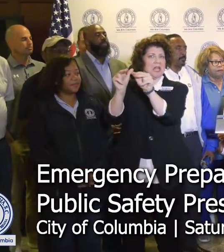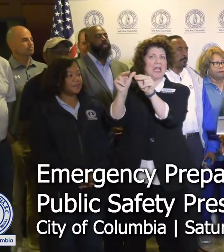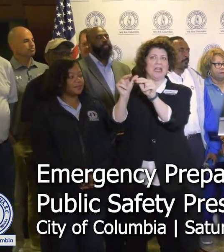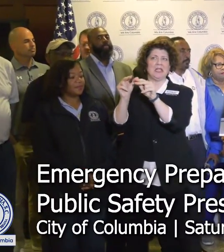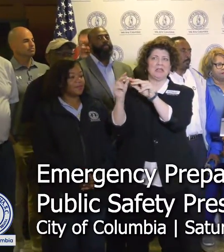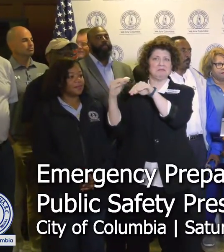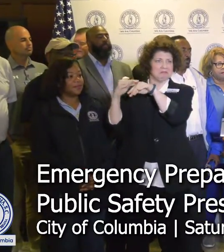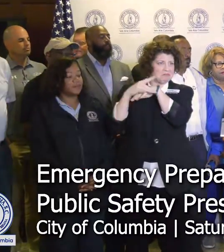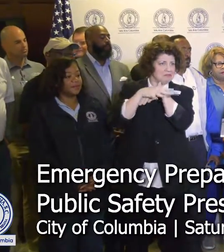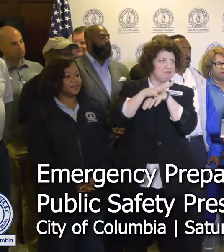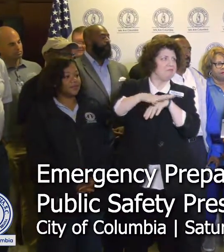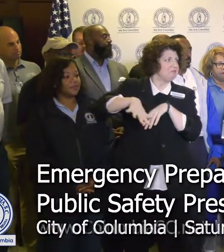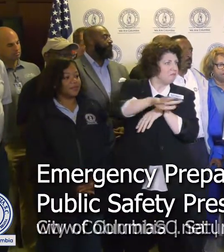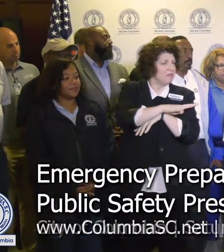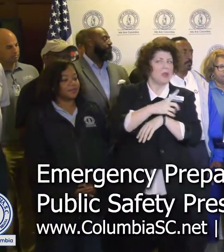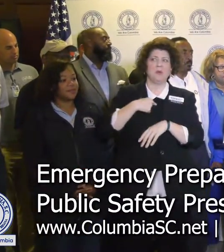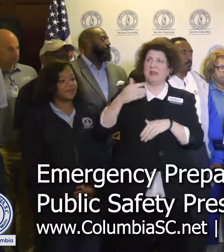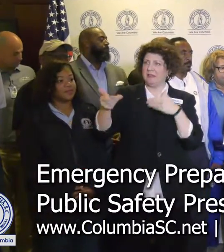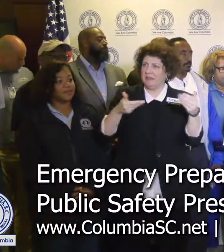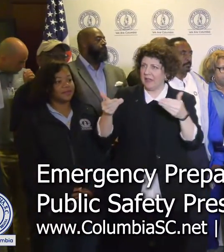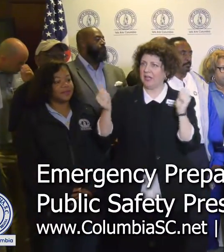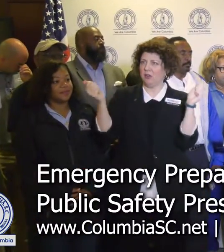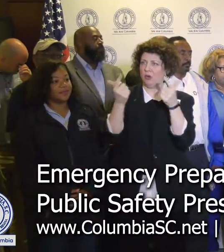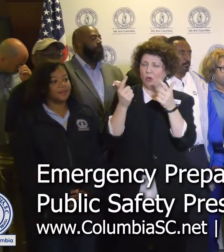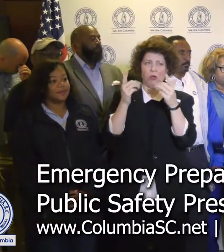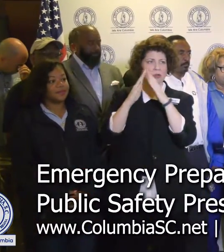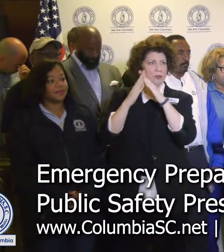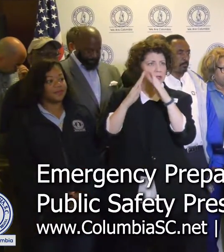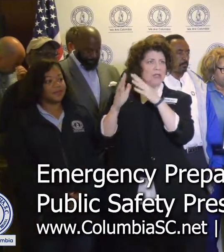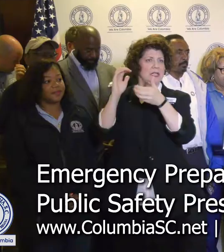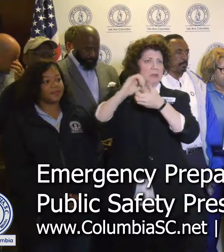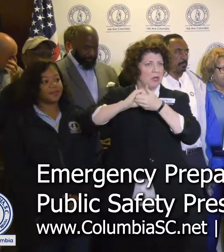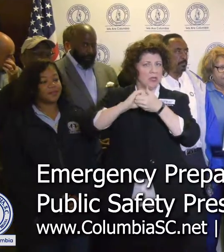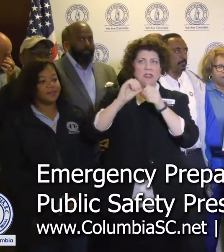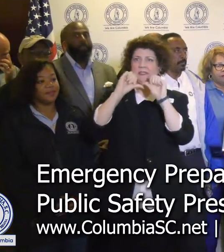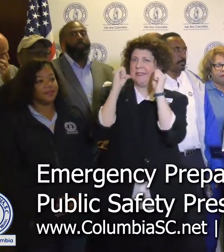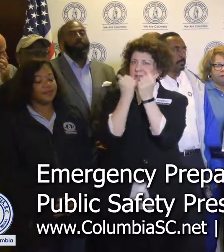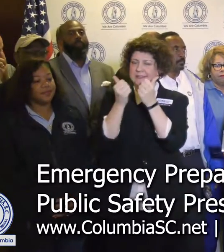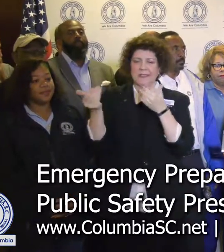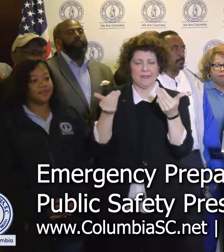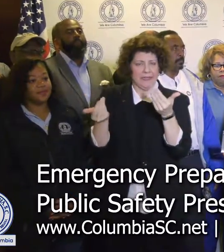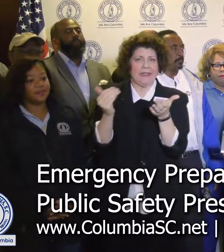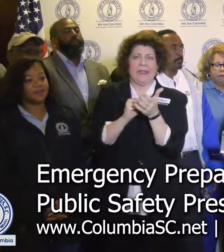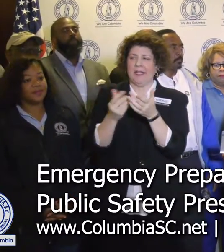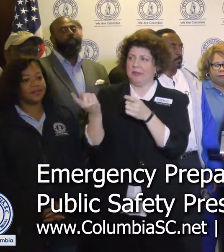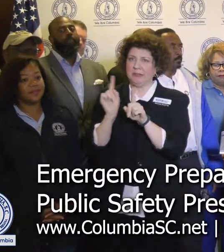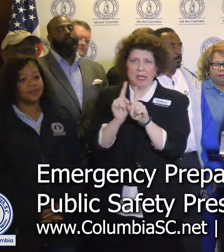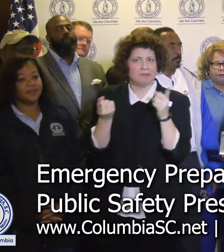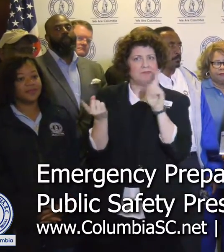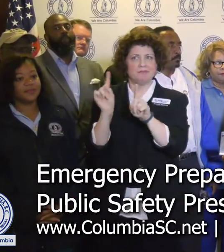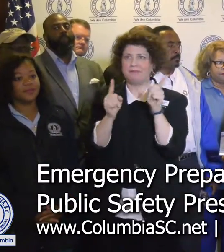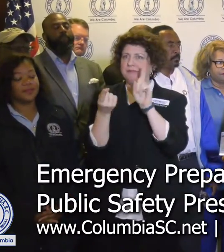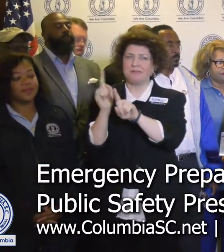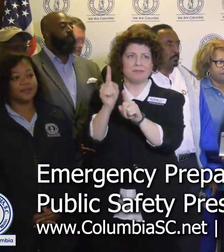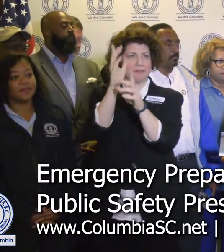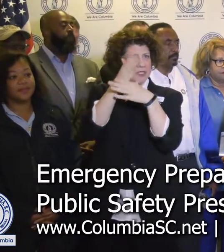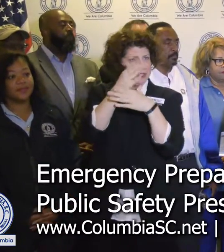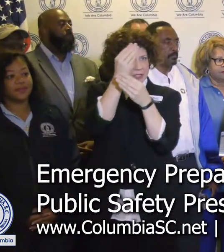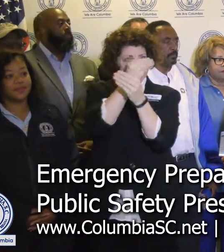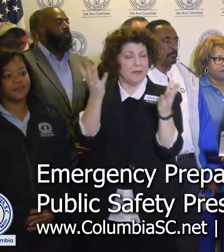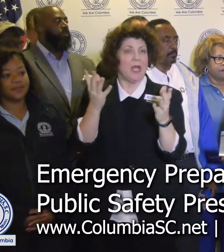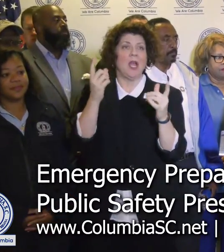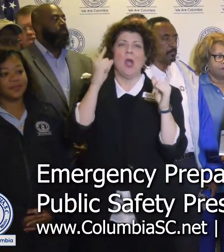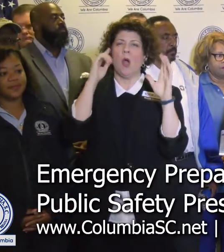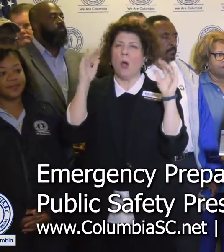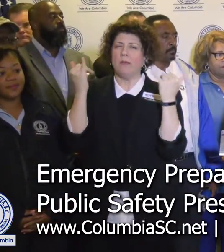us. We have again invited all of our community partners and agencies to give any pertinent updates as well. Today, we hope to be a bit